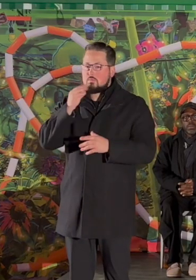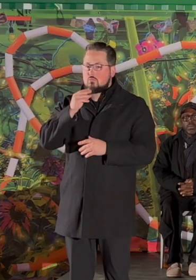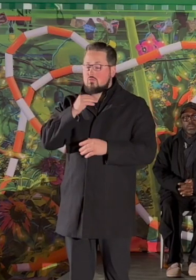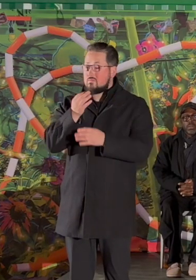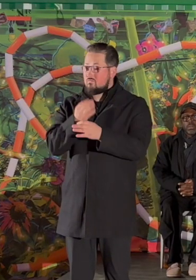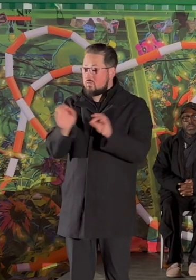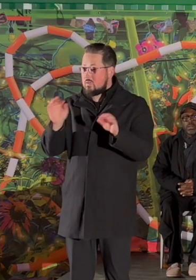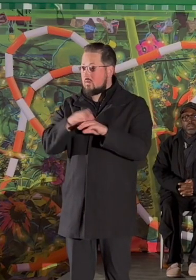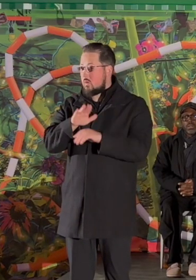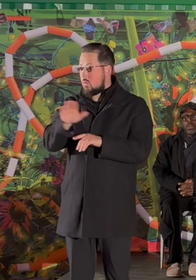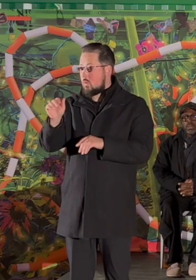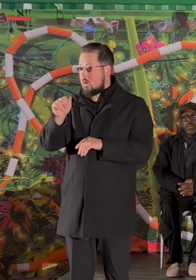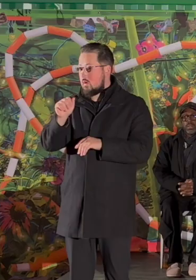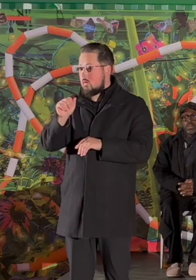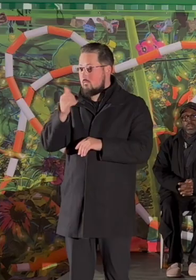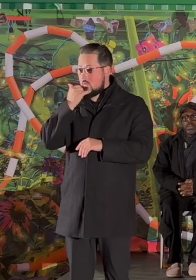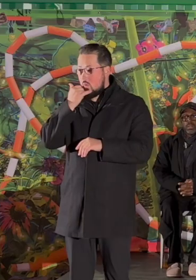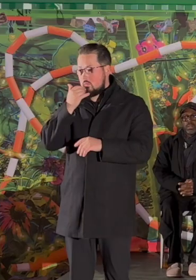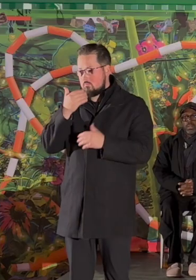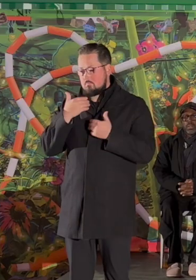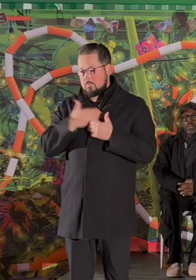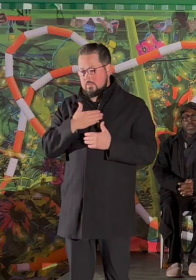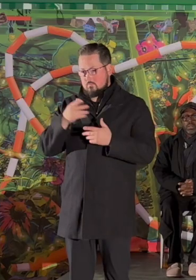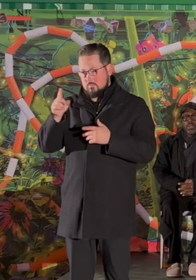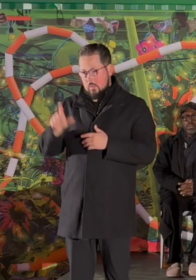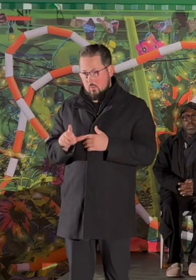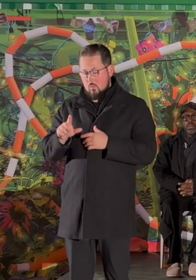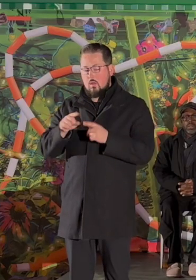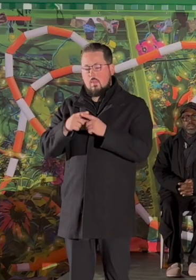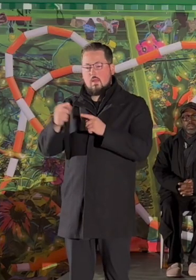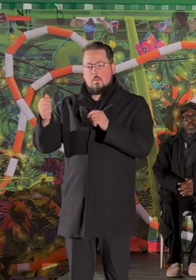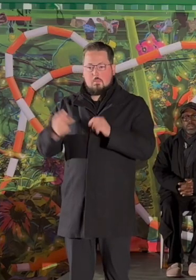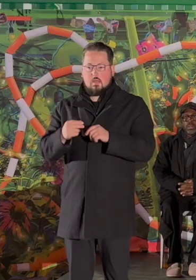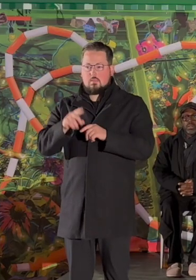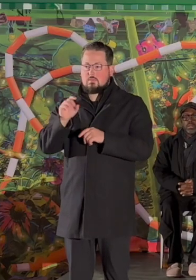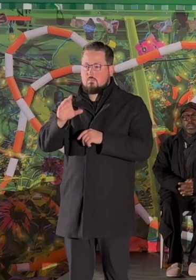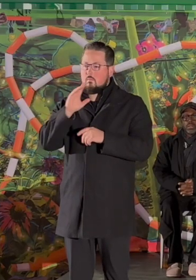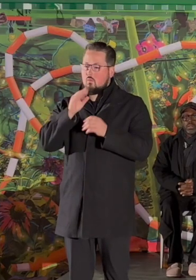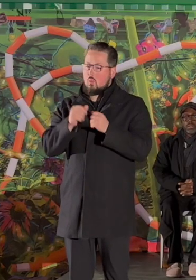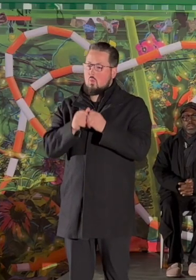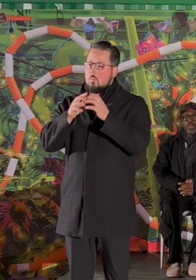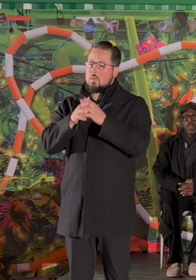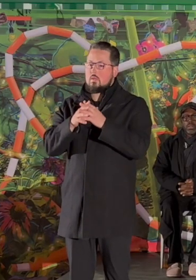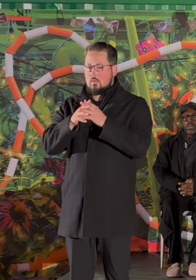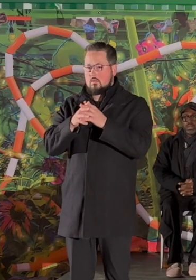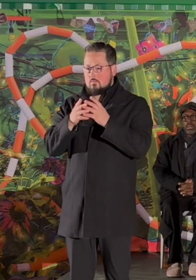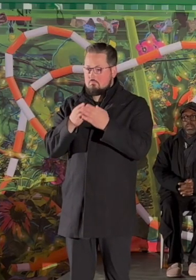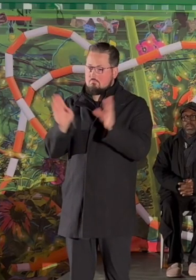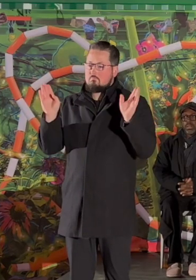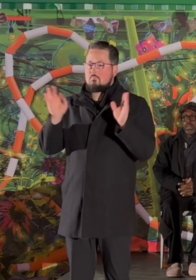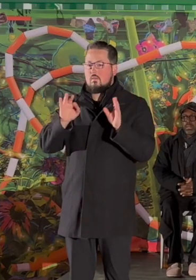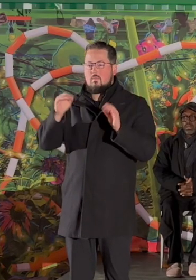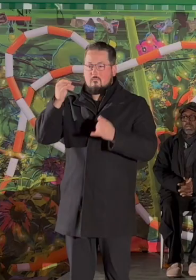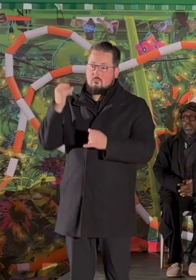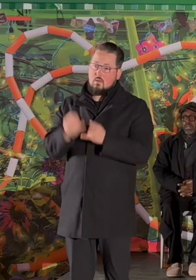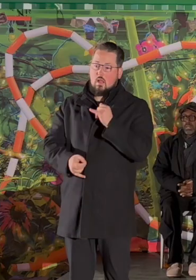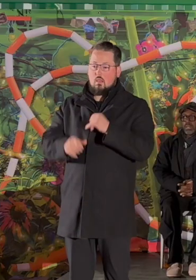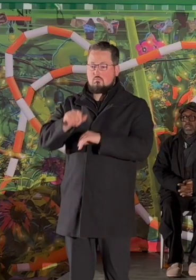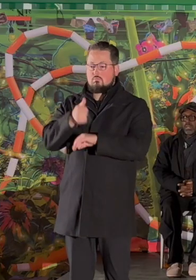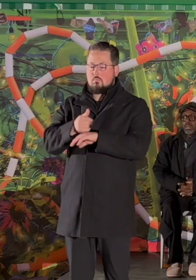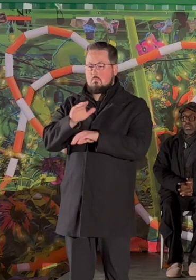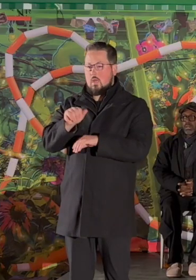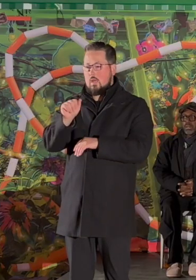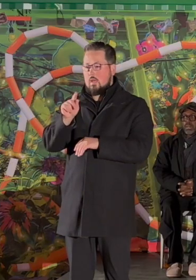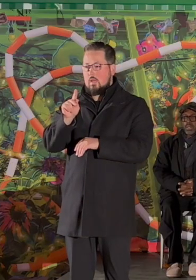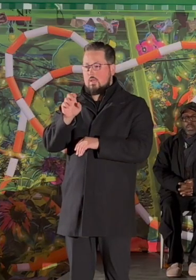it's on your phone, go do it. And then please come back in December for the opening of the final installation by